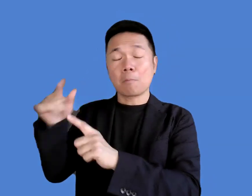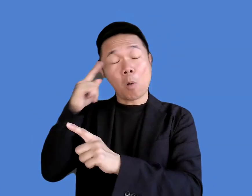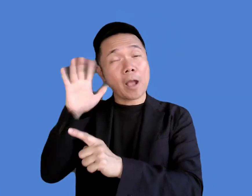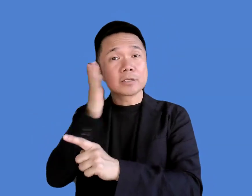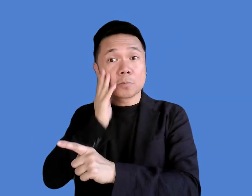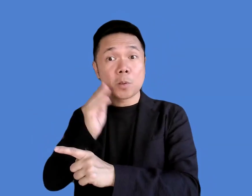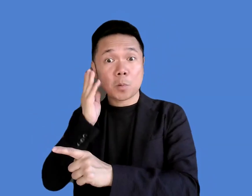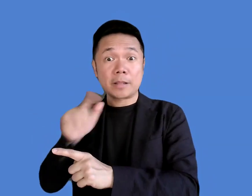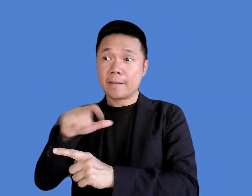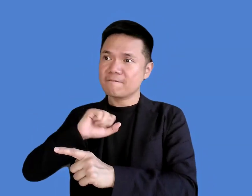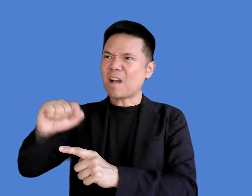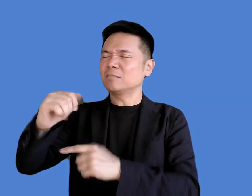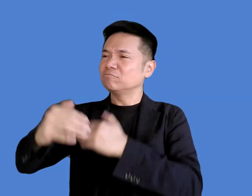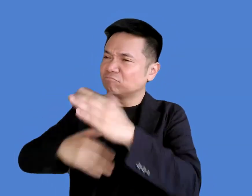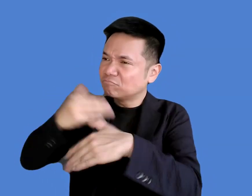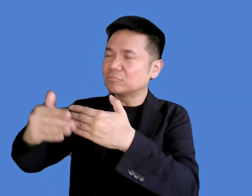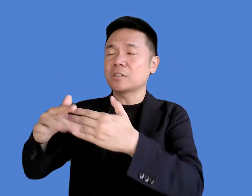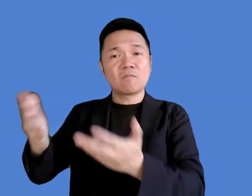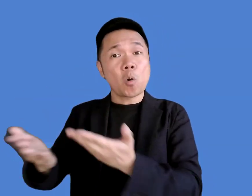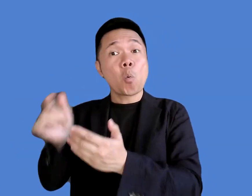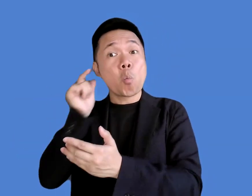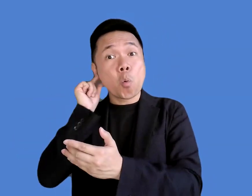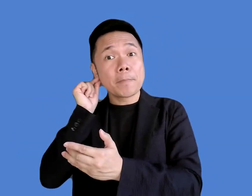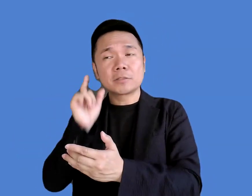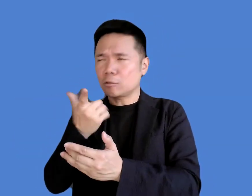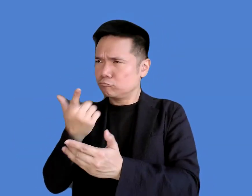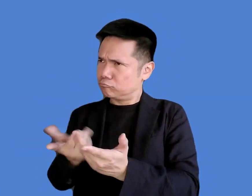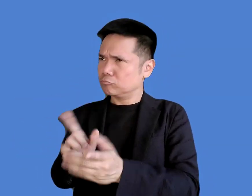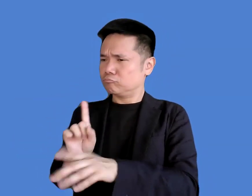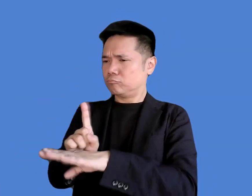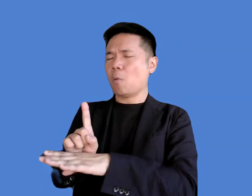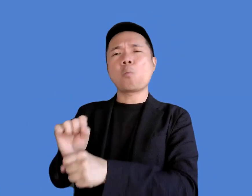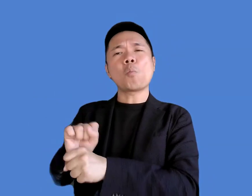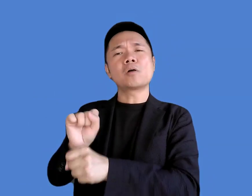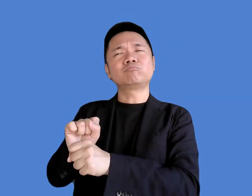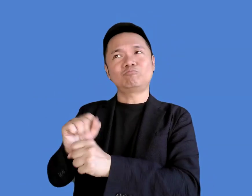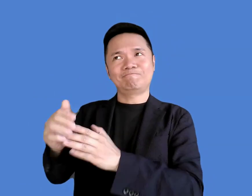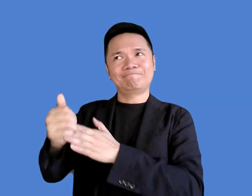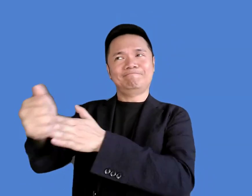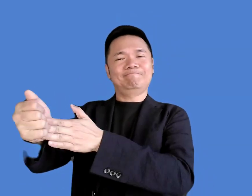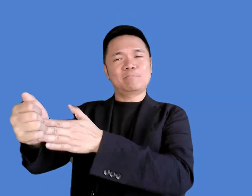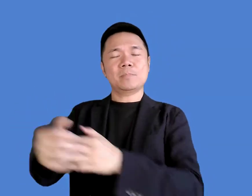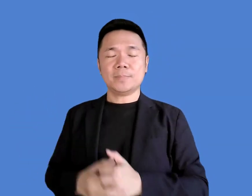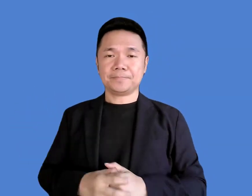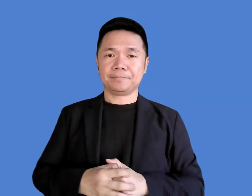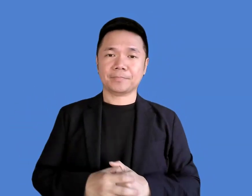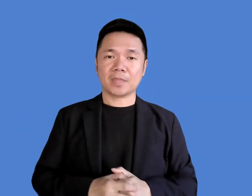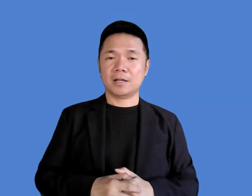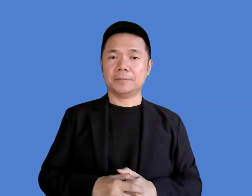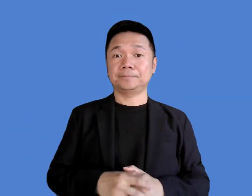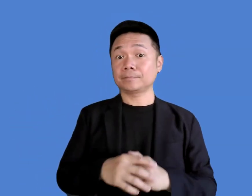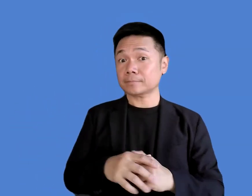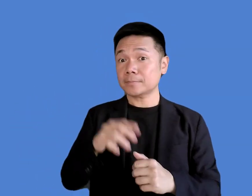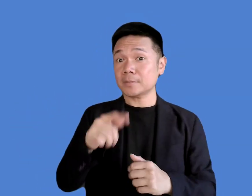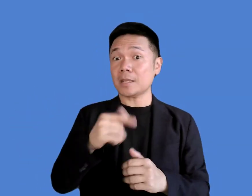to accelerate that progression of women into the leadership roles. So as part of our Women in Tech